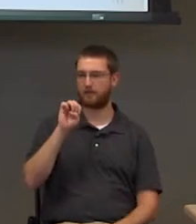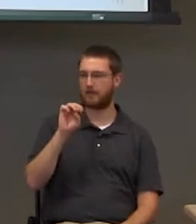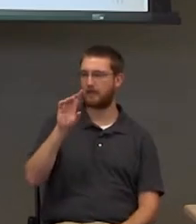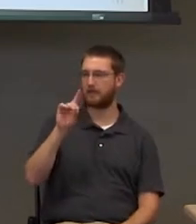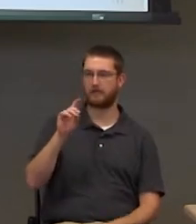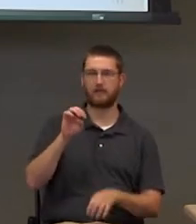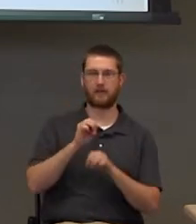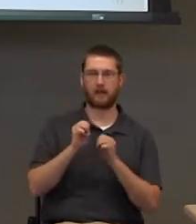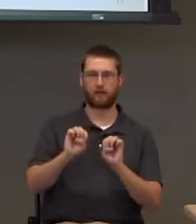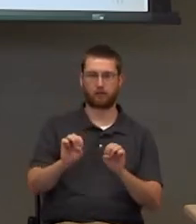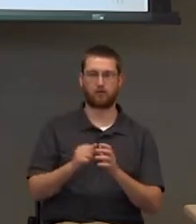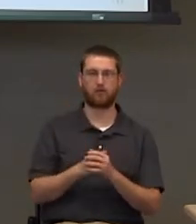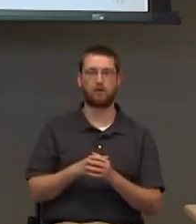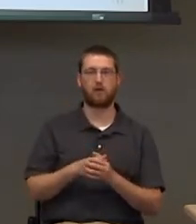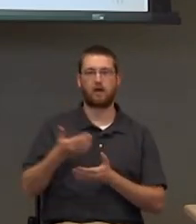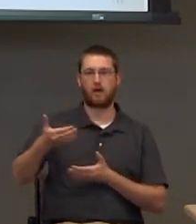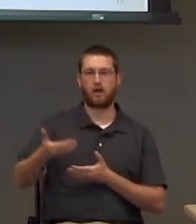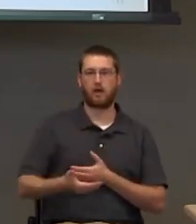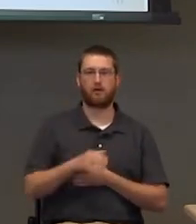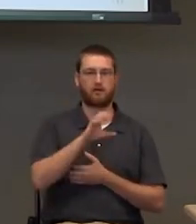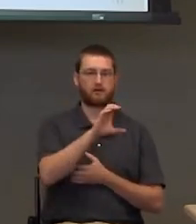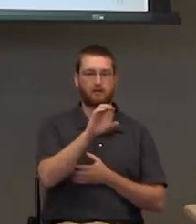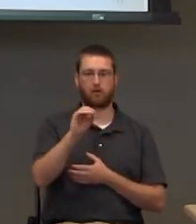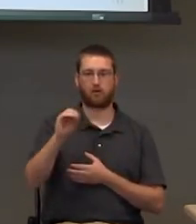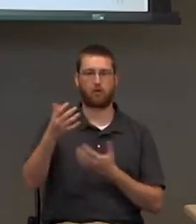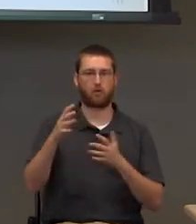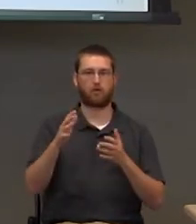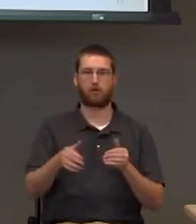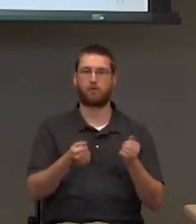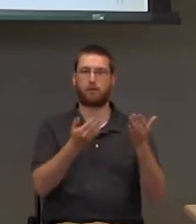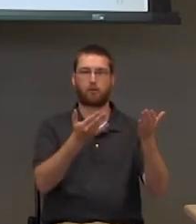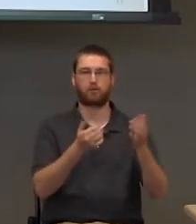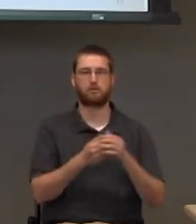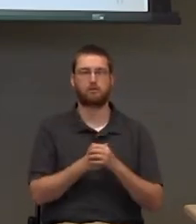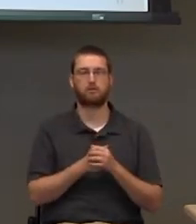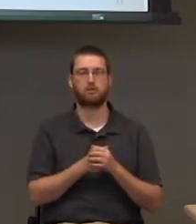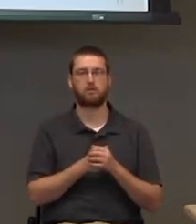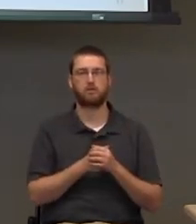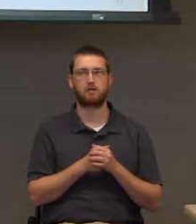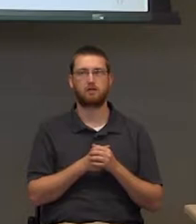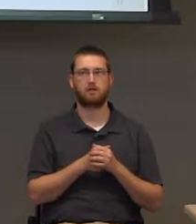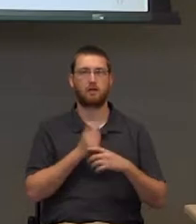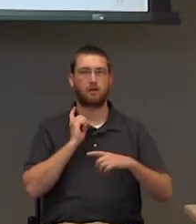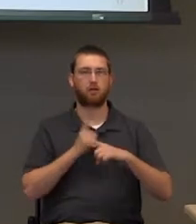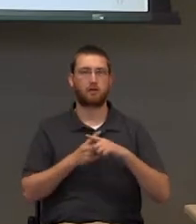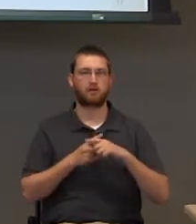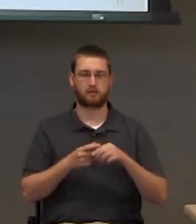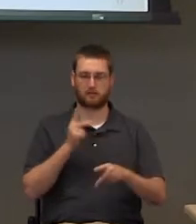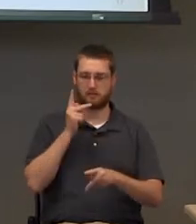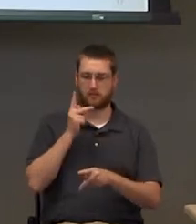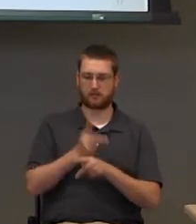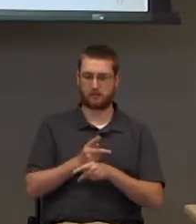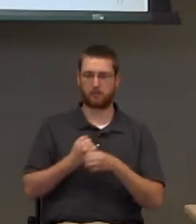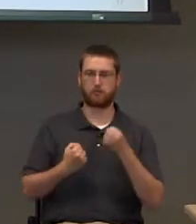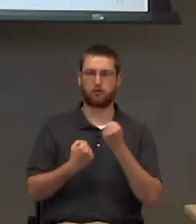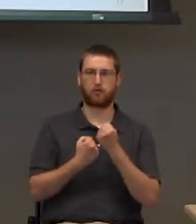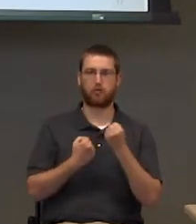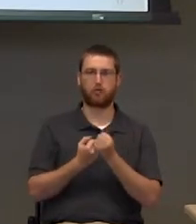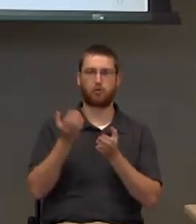I already talked about this. Hire the COO position that's been proposed already and retain support services from your